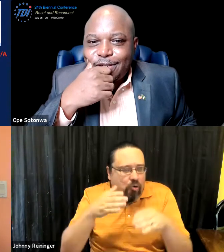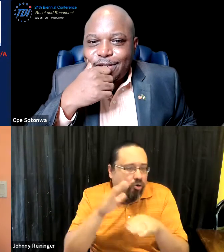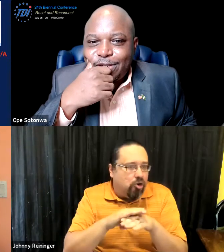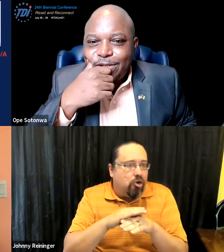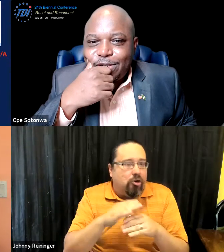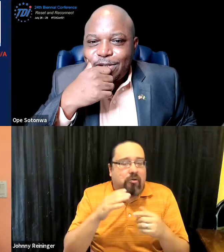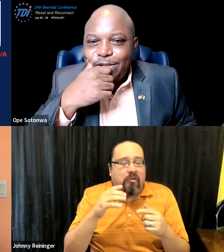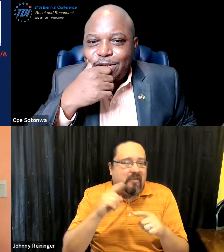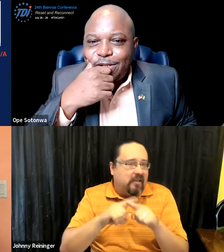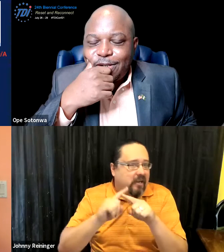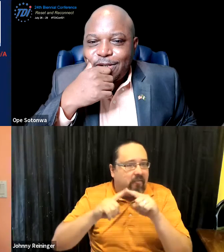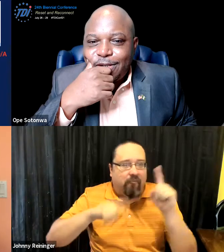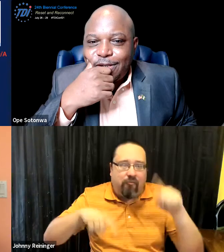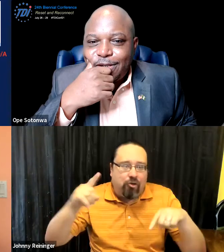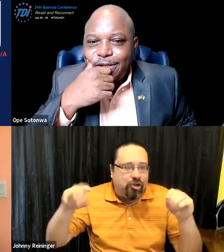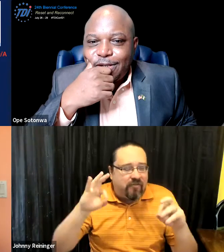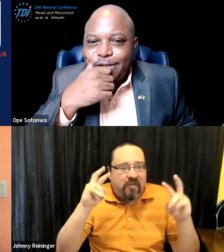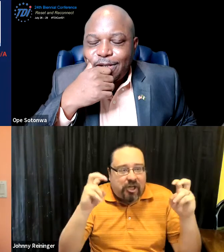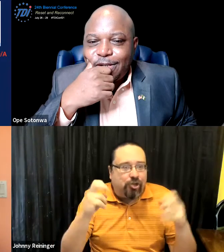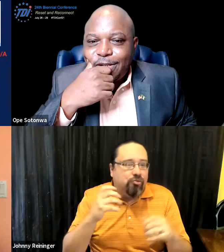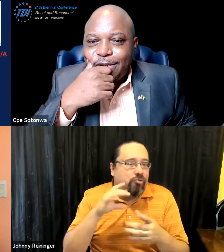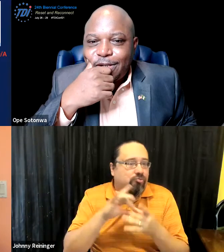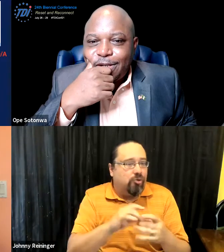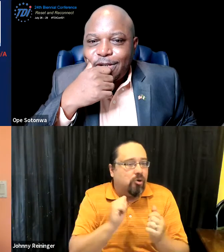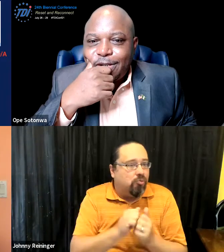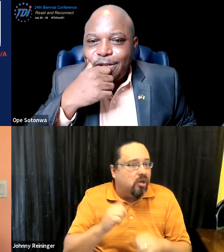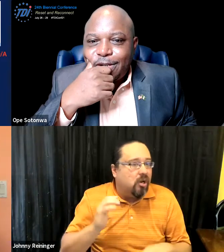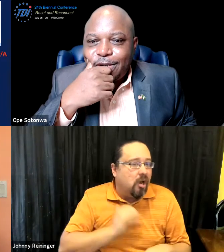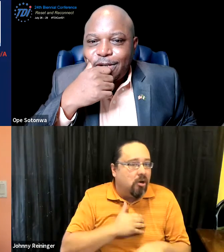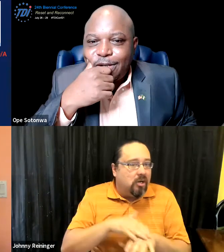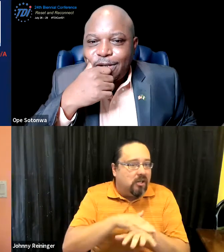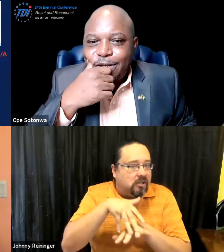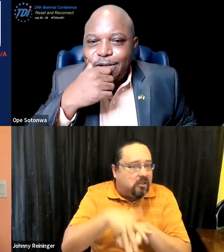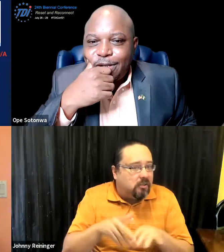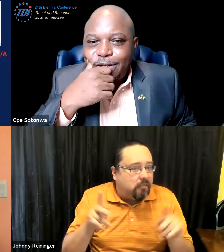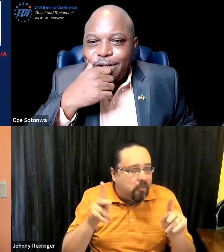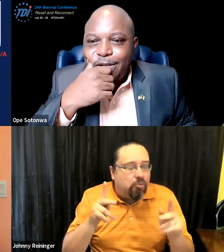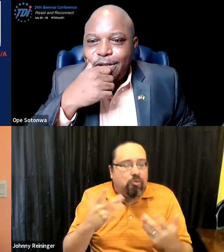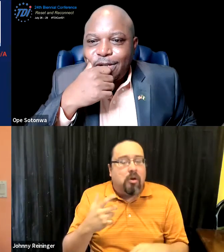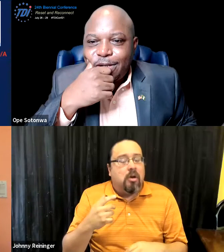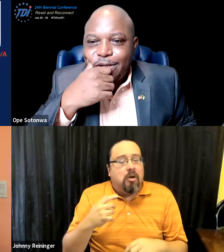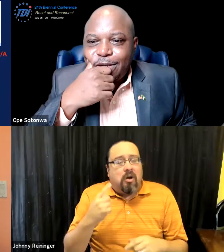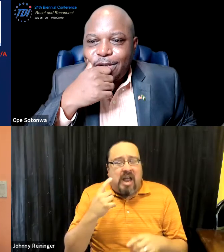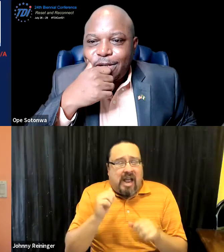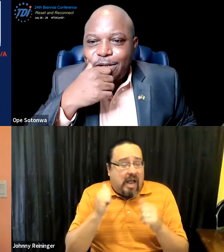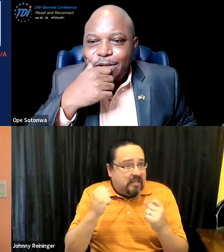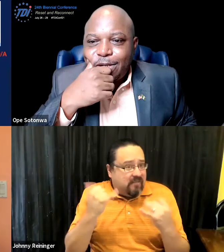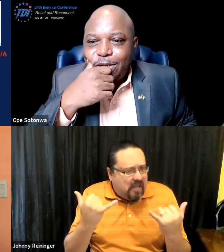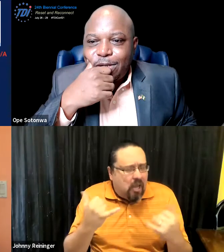Island. And that focuses on a variety of issues related with our Indigenous